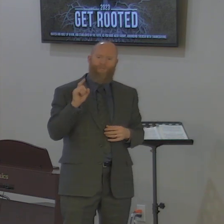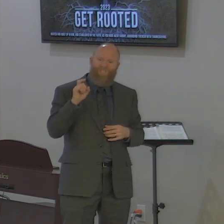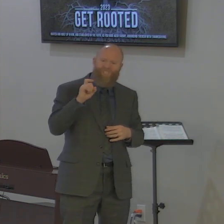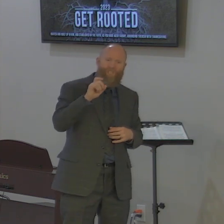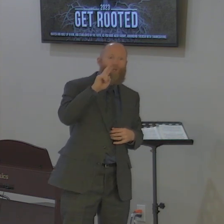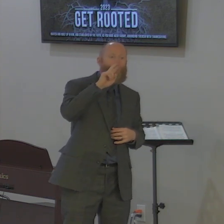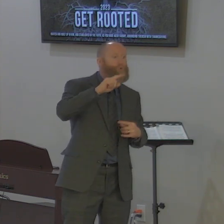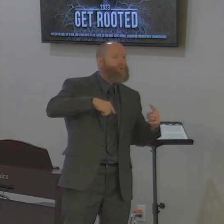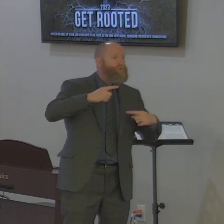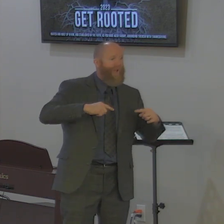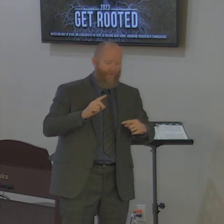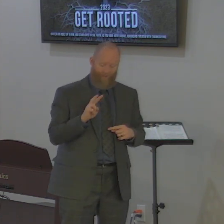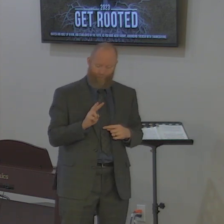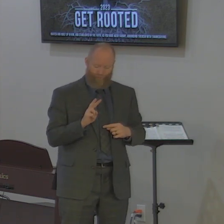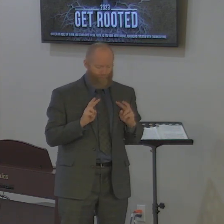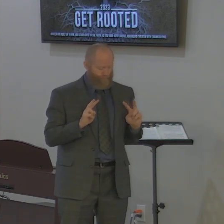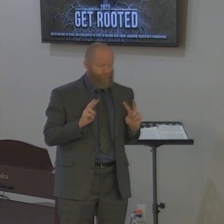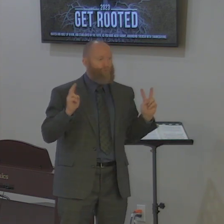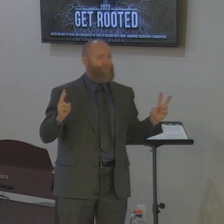and the person I was with, and